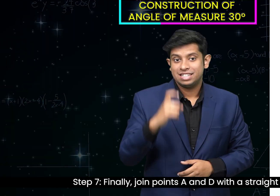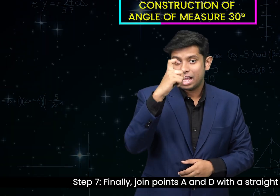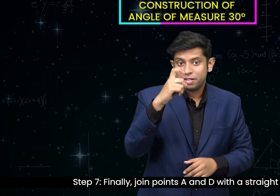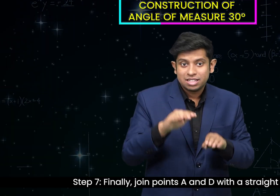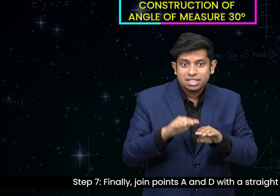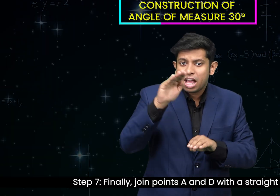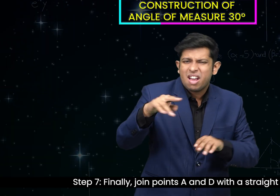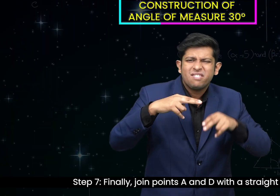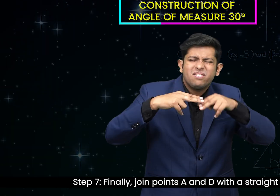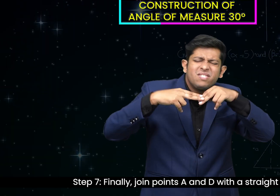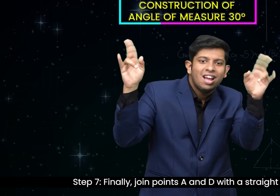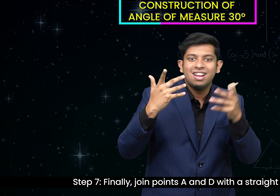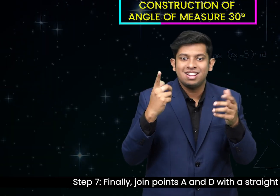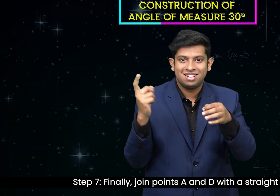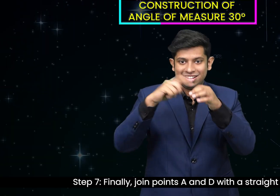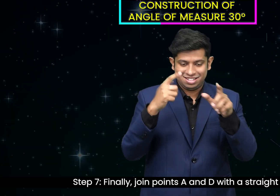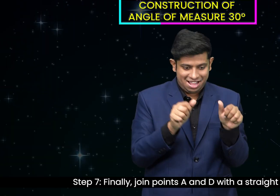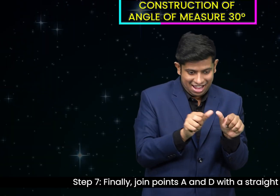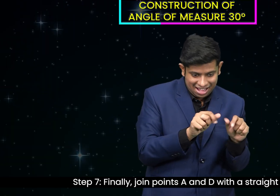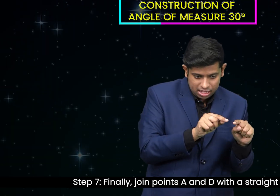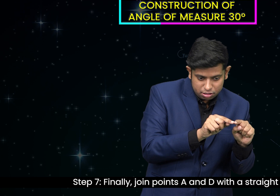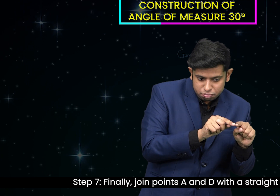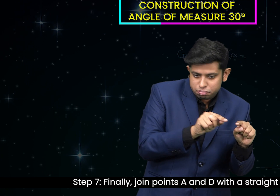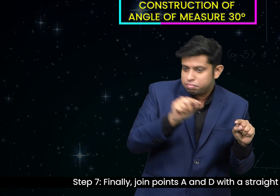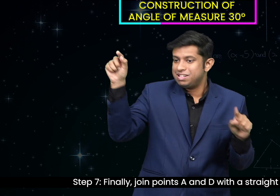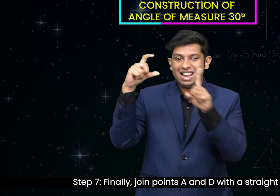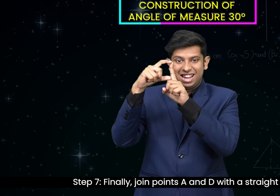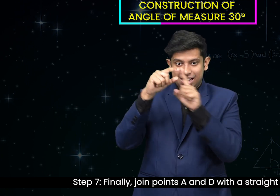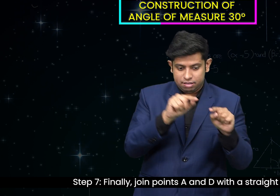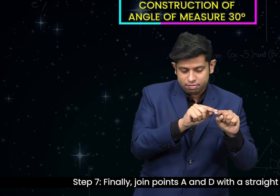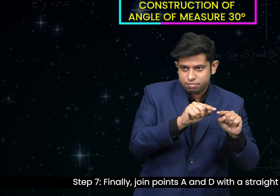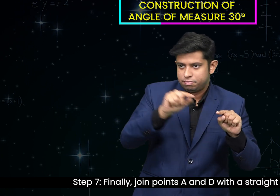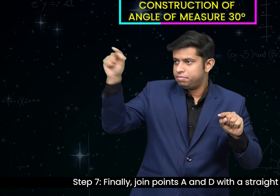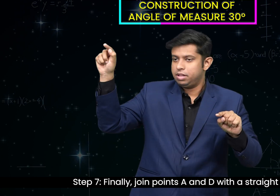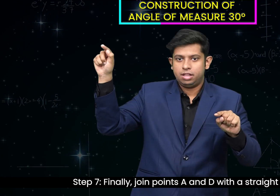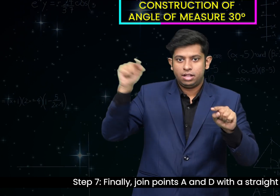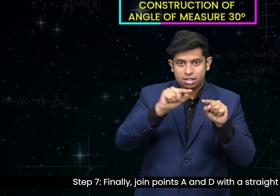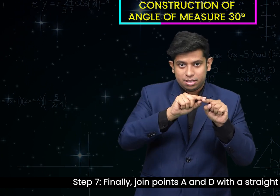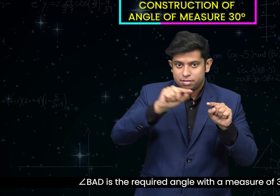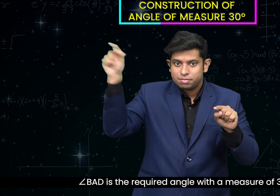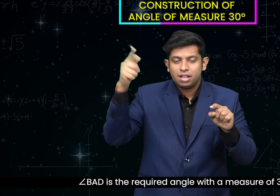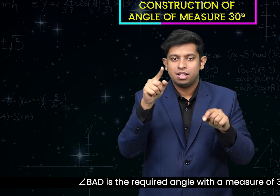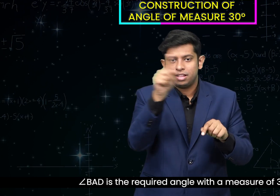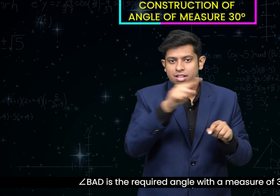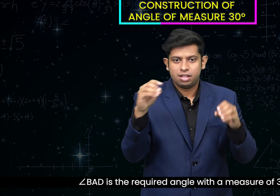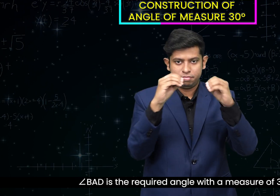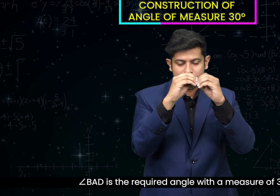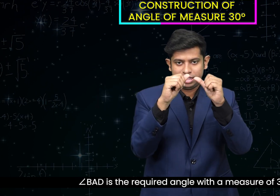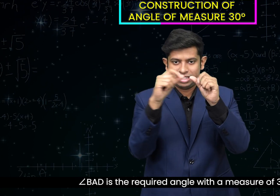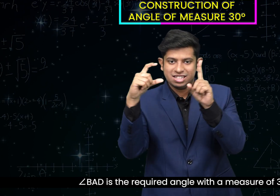Step 7. Finally, join points A and D with a straight line. Angle BAD is the